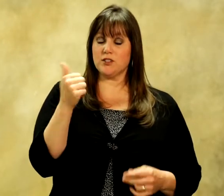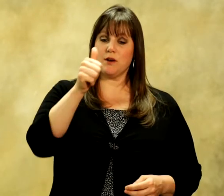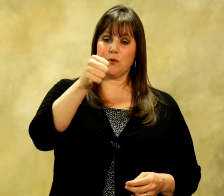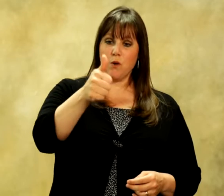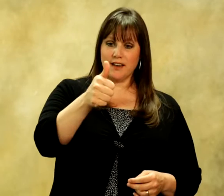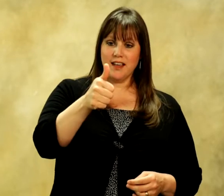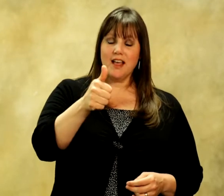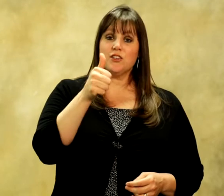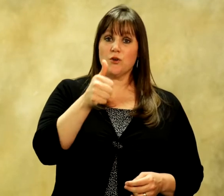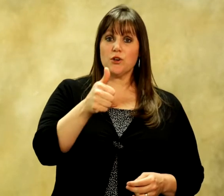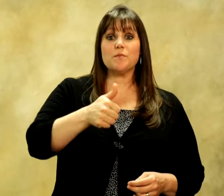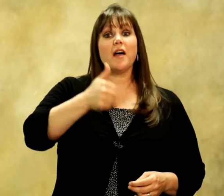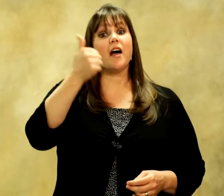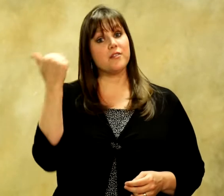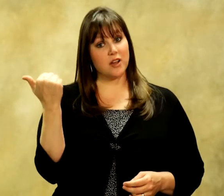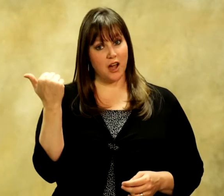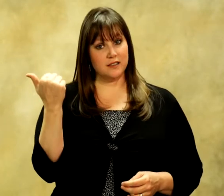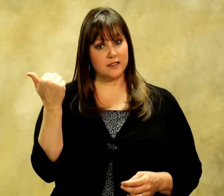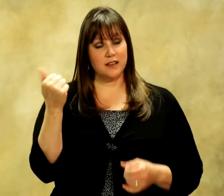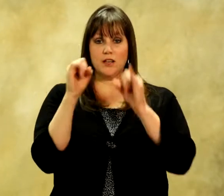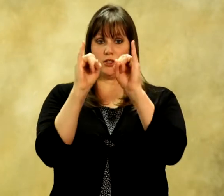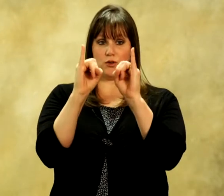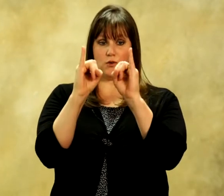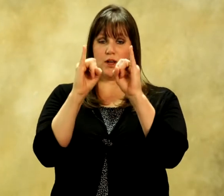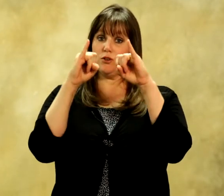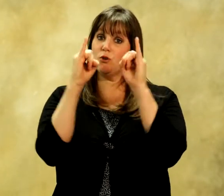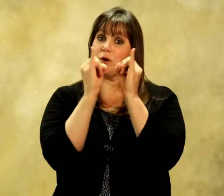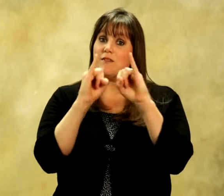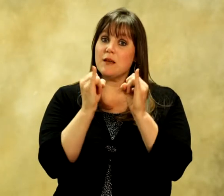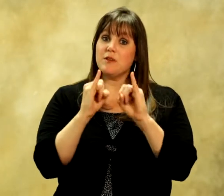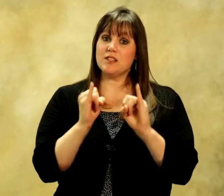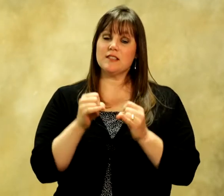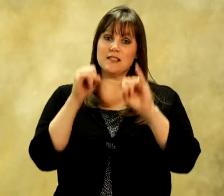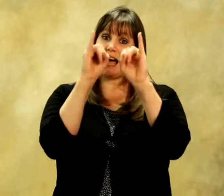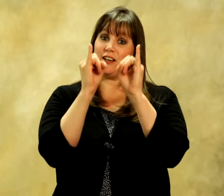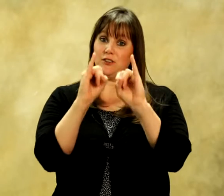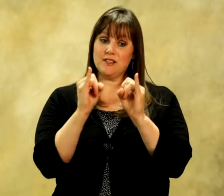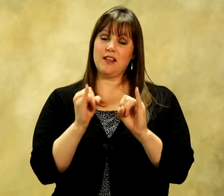So 1, don't worship other gods. 2, no graven images. This is idol in sign